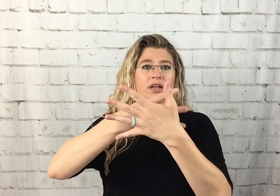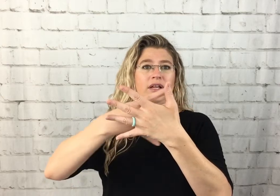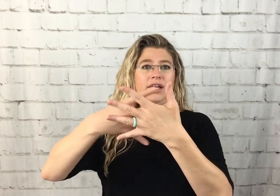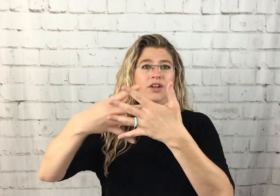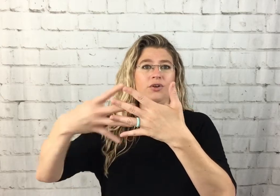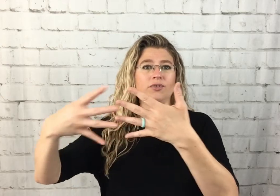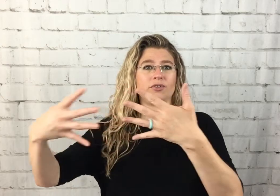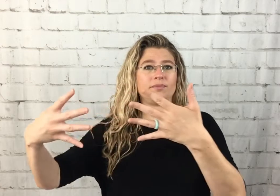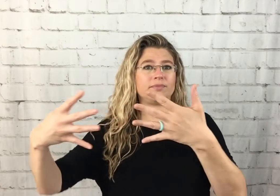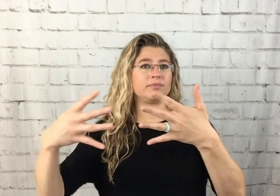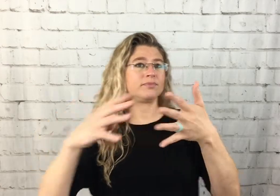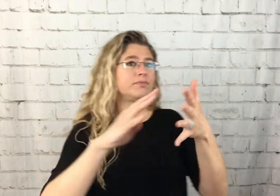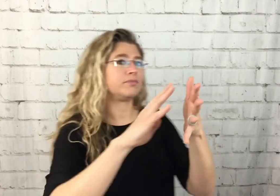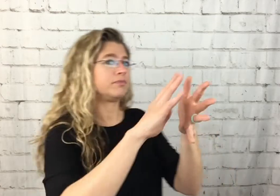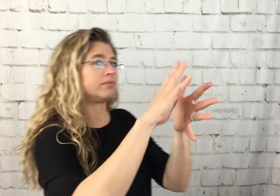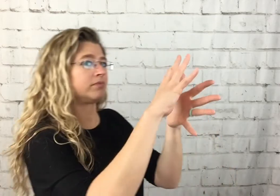and over.